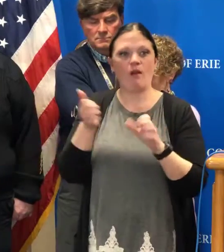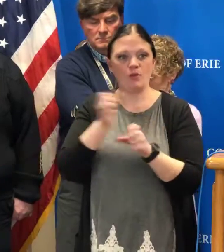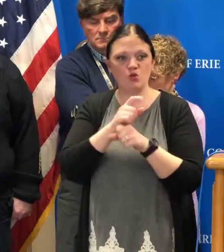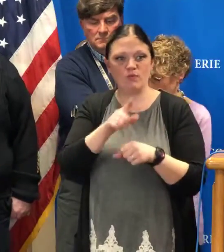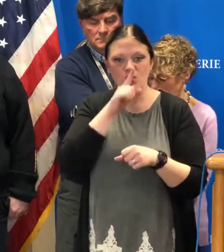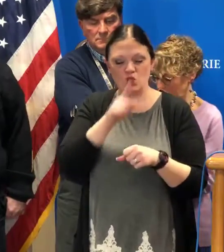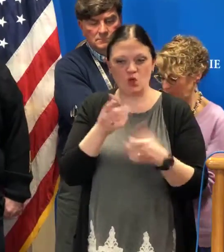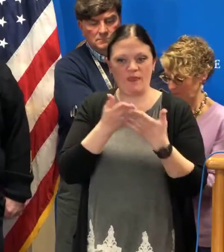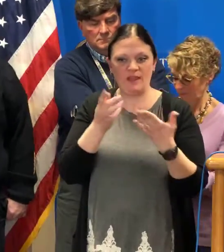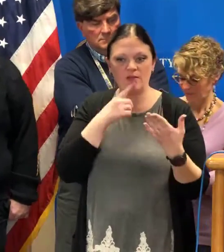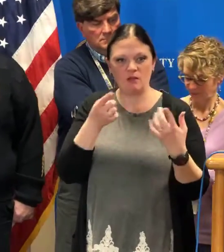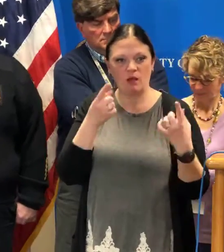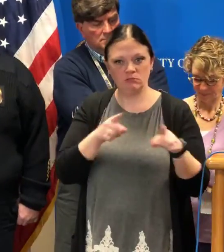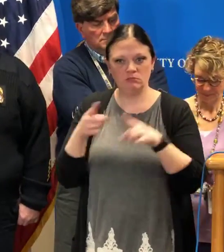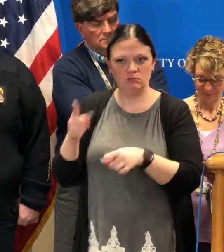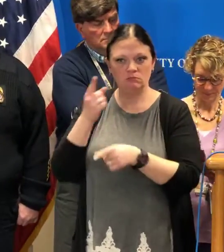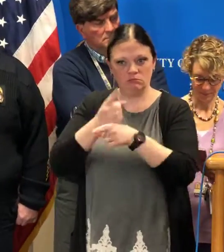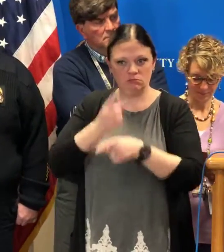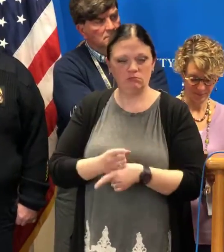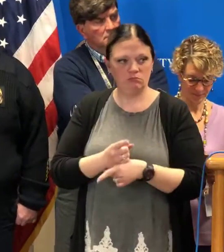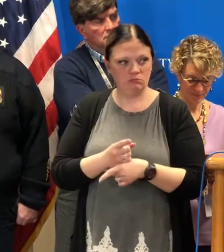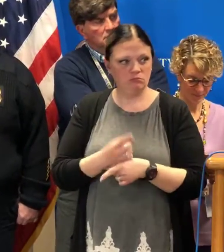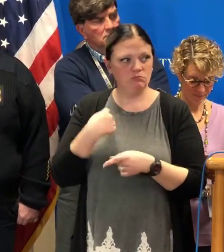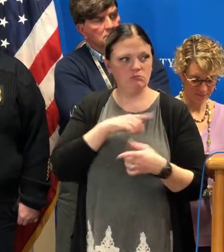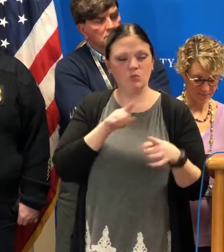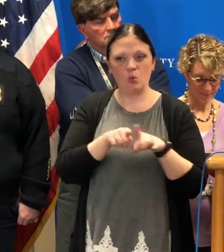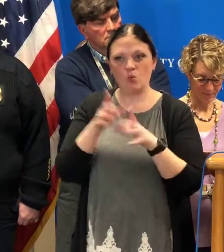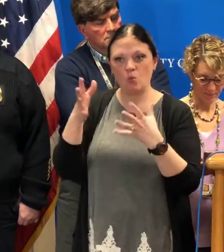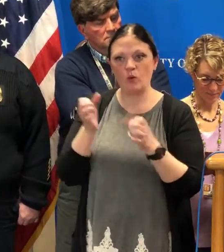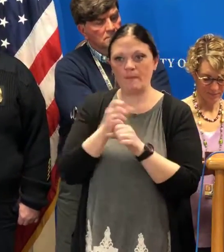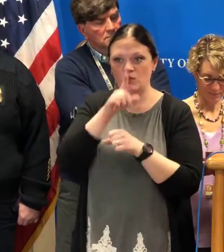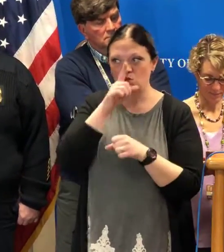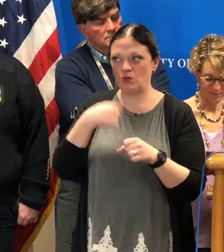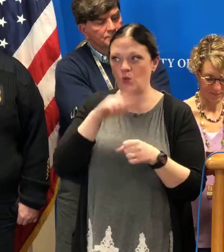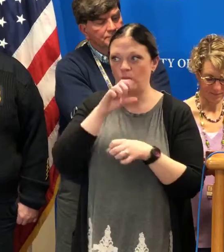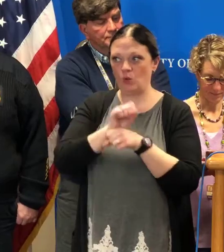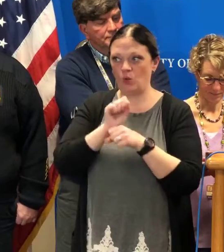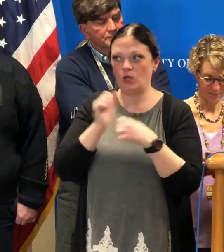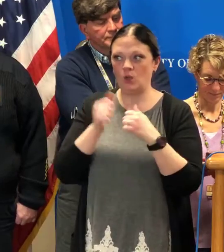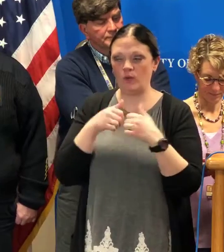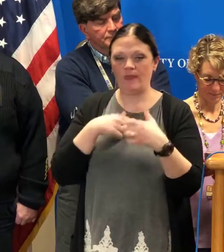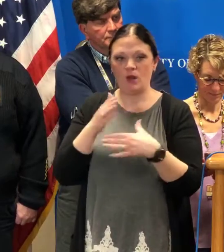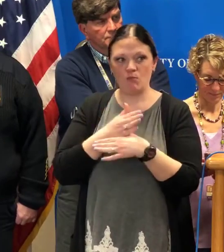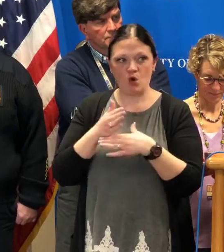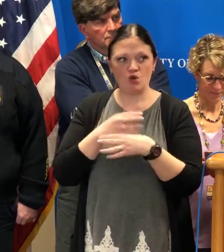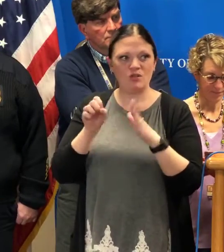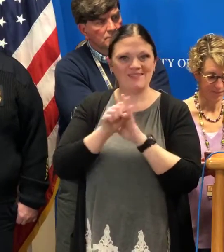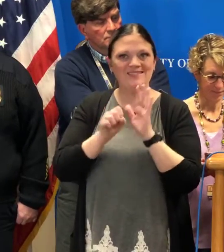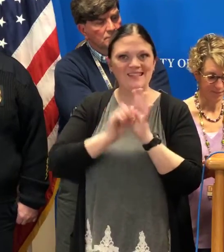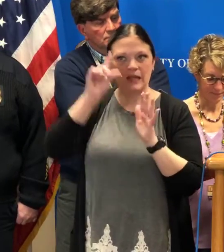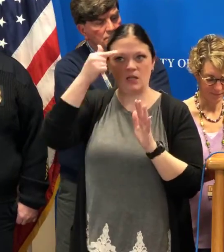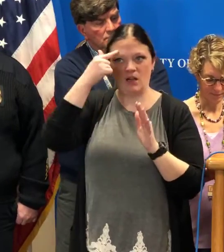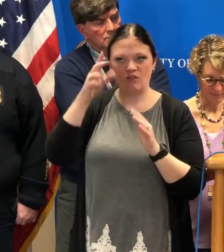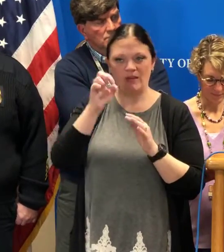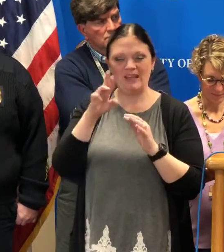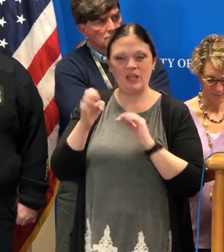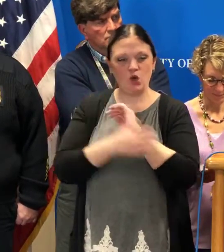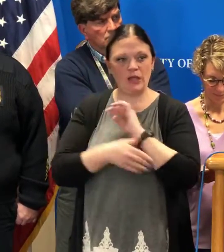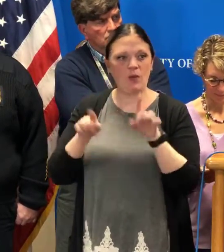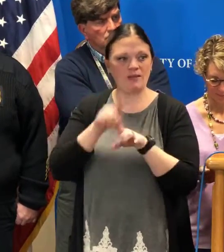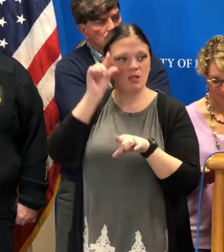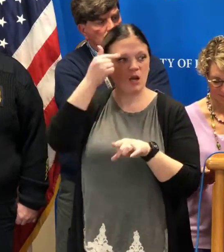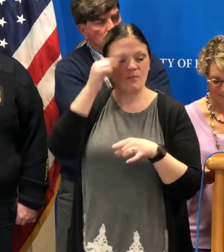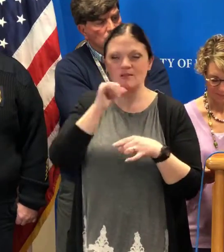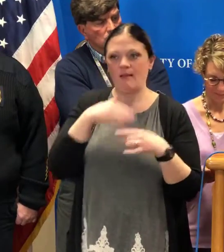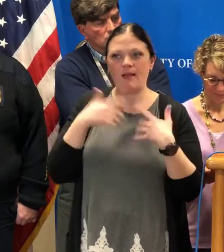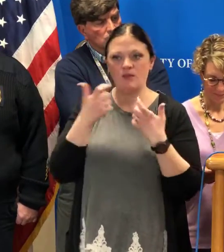that things are being done properly. We also want to ensure that we're working with our partners in state government. Erie County, as a government, does not